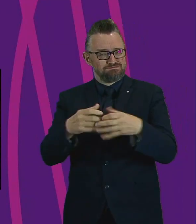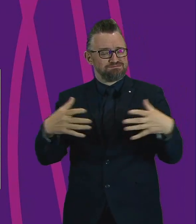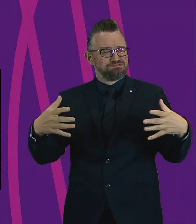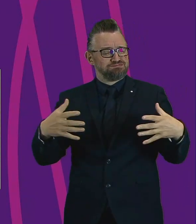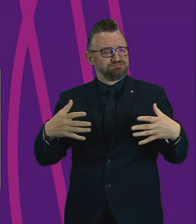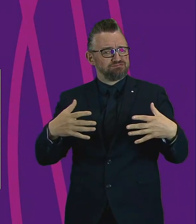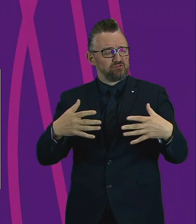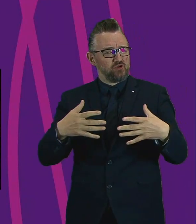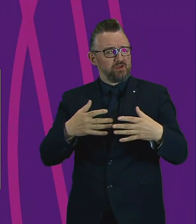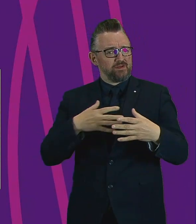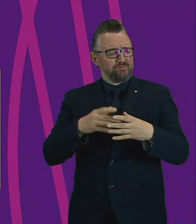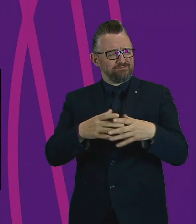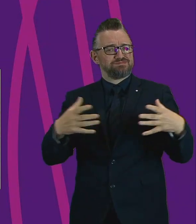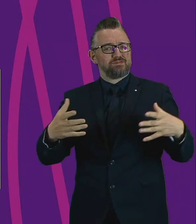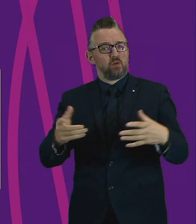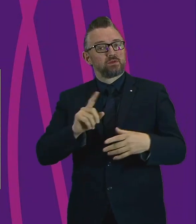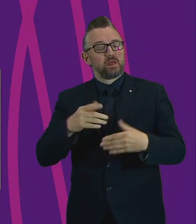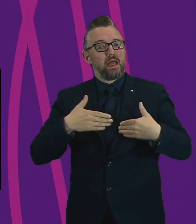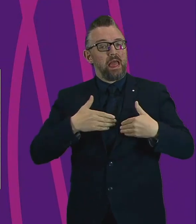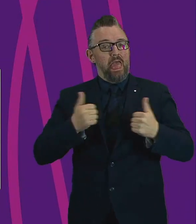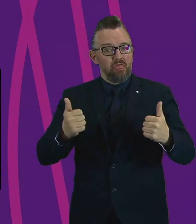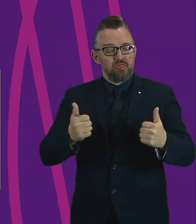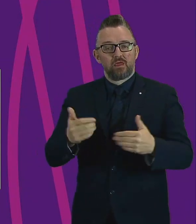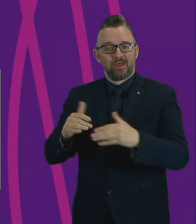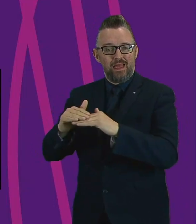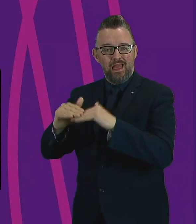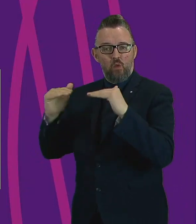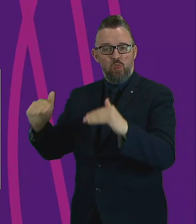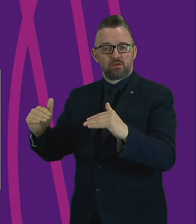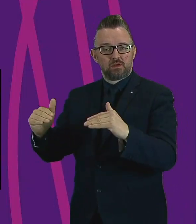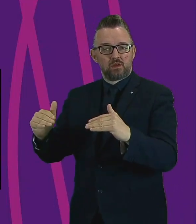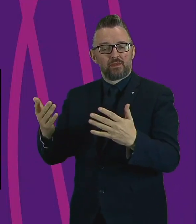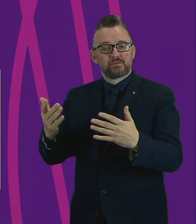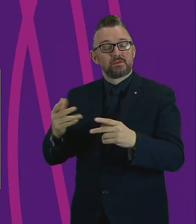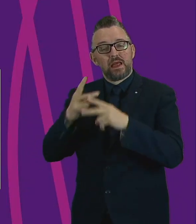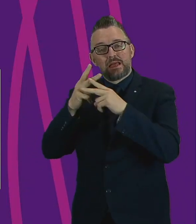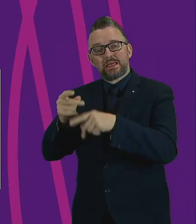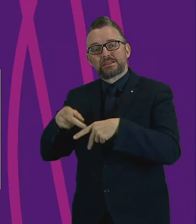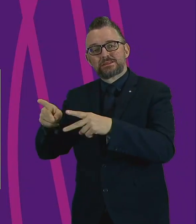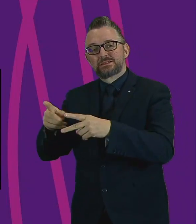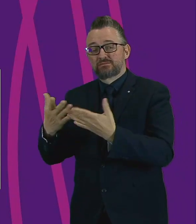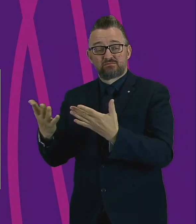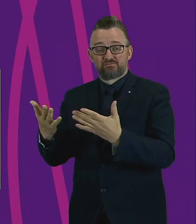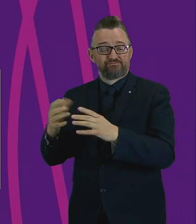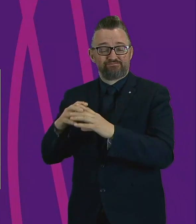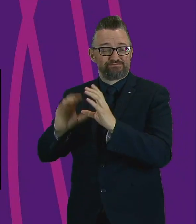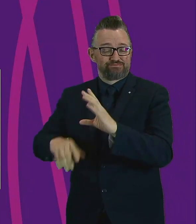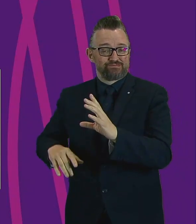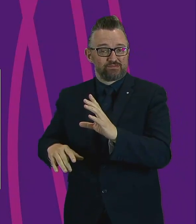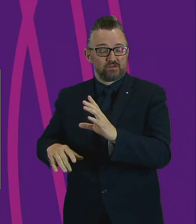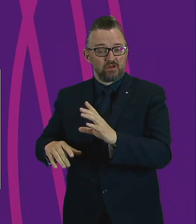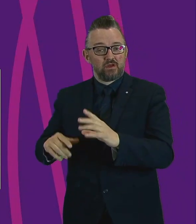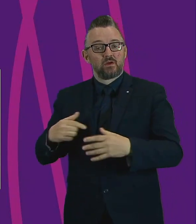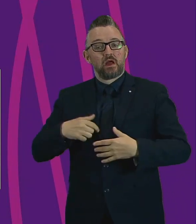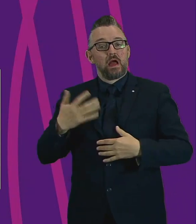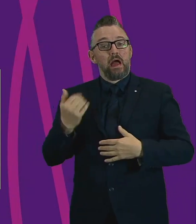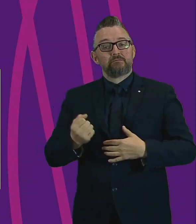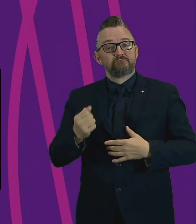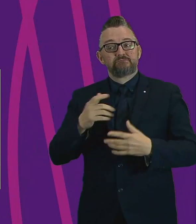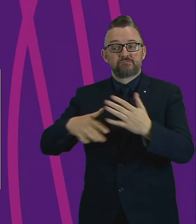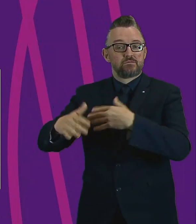sector since devolution, namely health inequality and the broken care system. And to hear George Adams say we have top quality